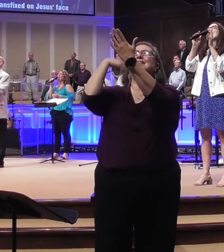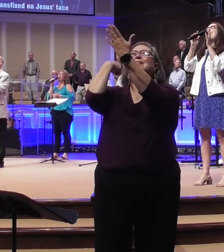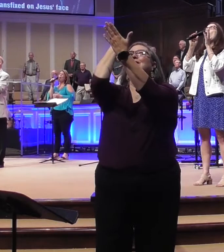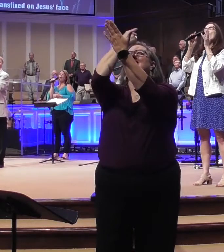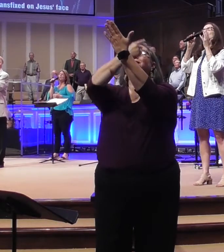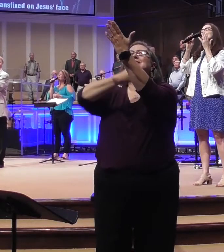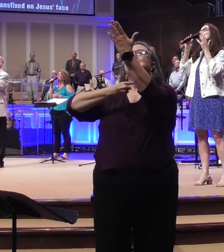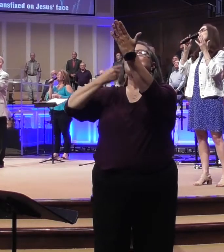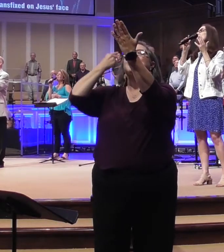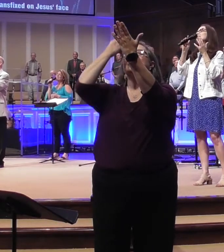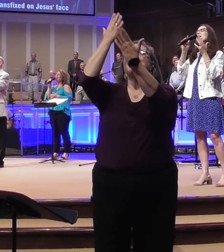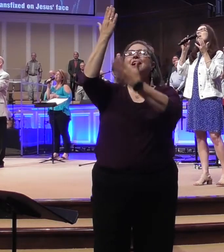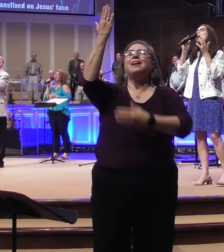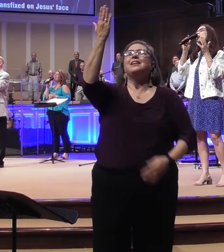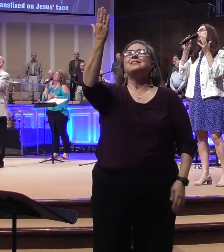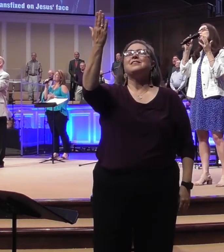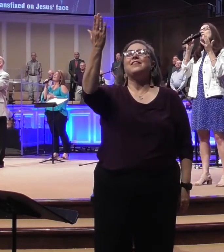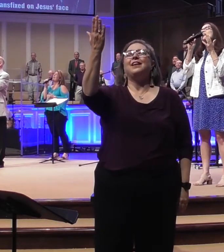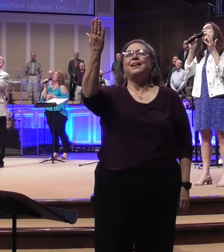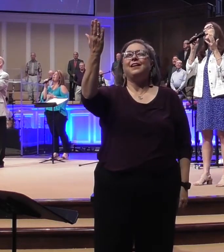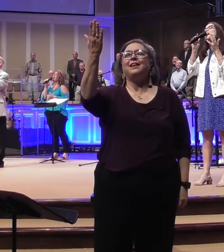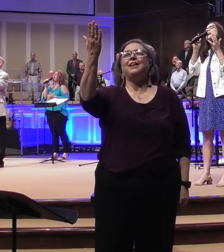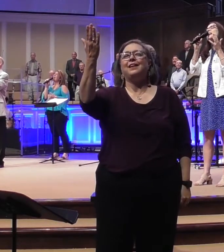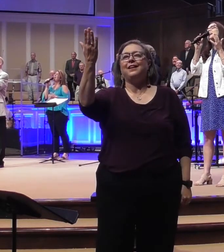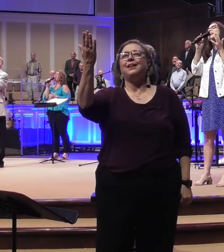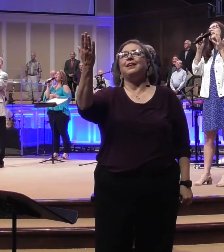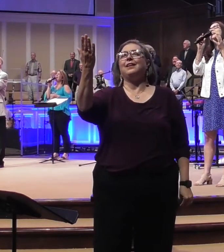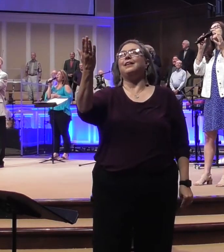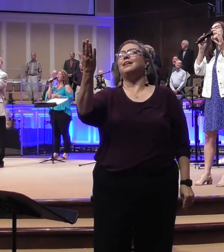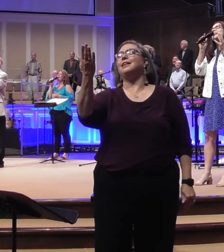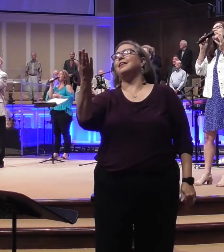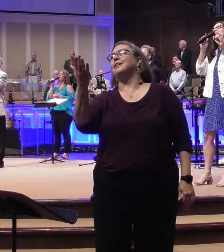transfixed on Jesus'